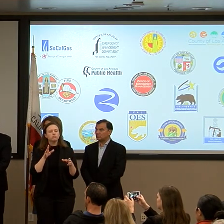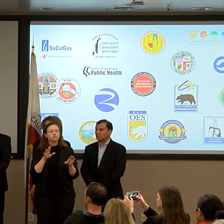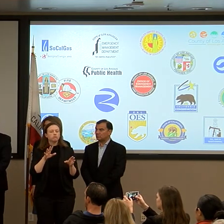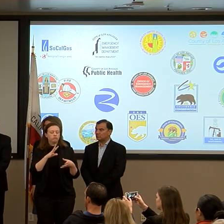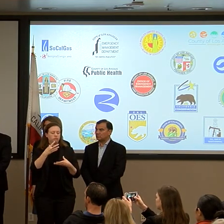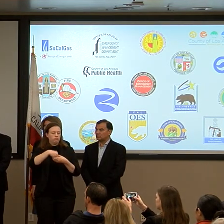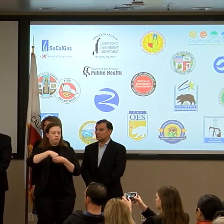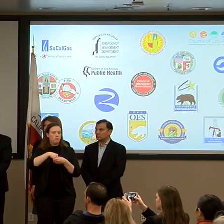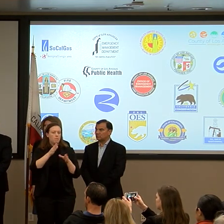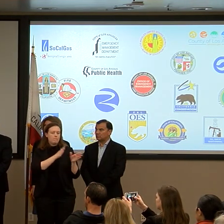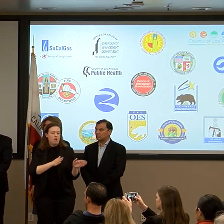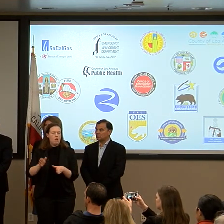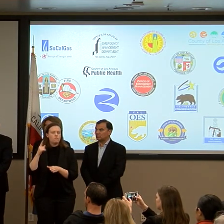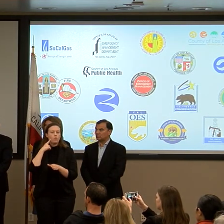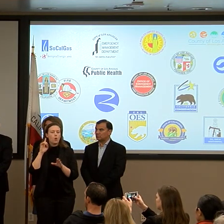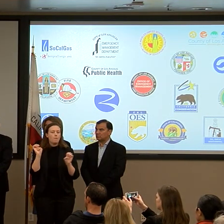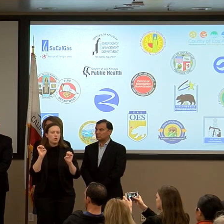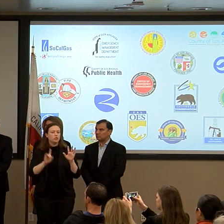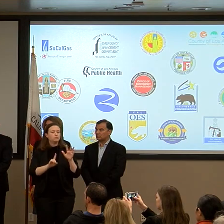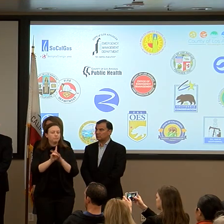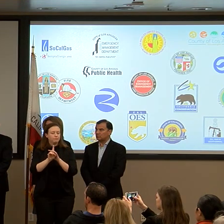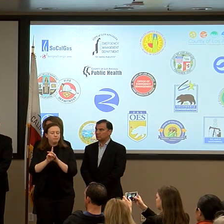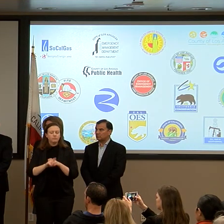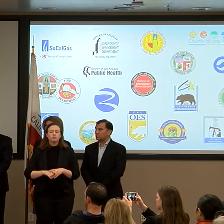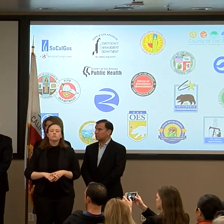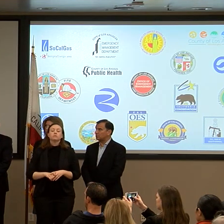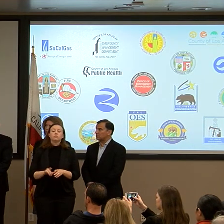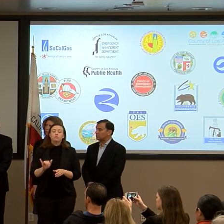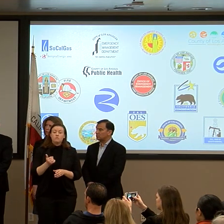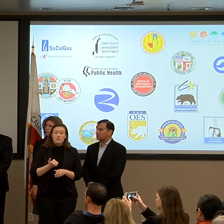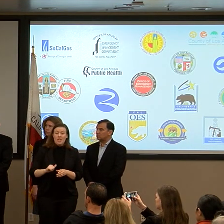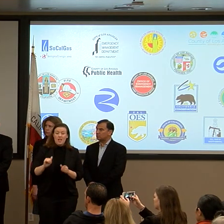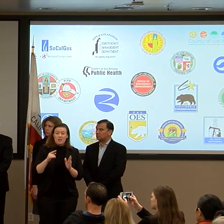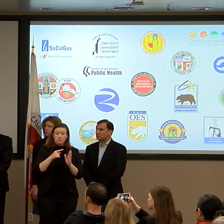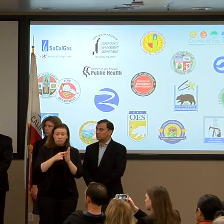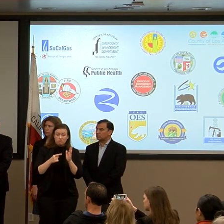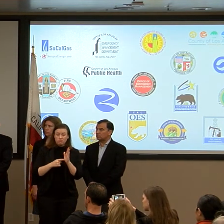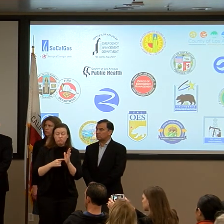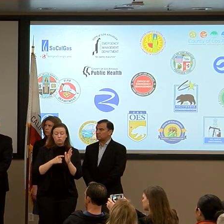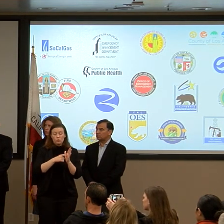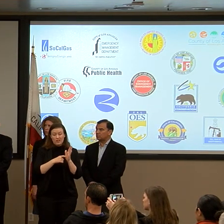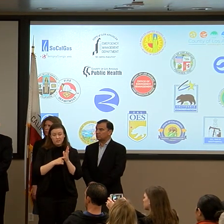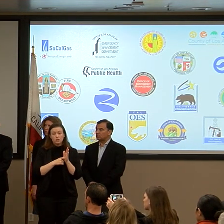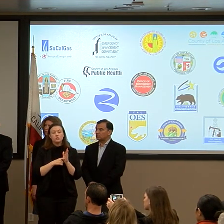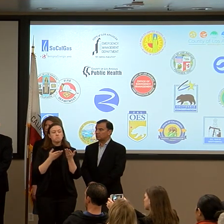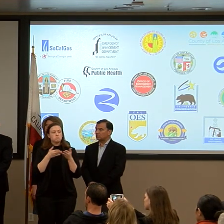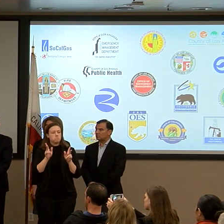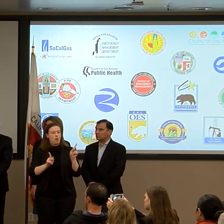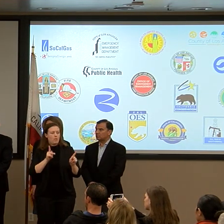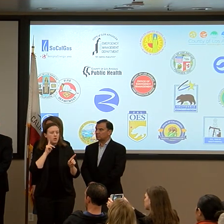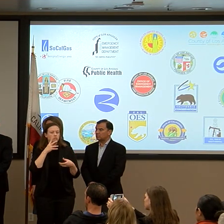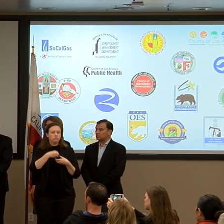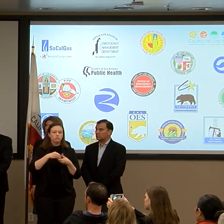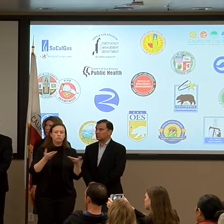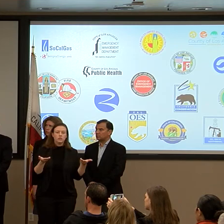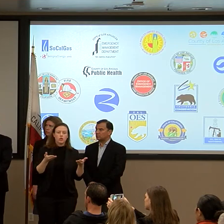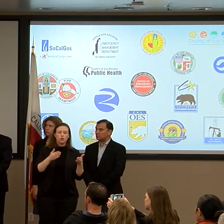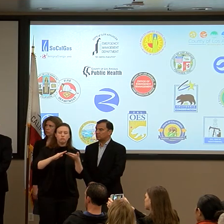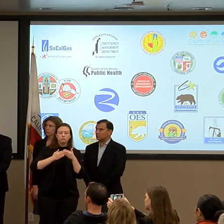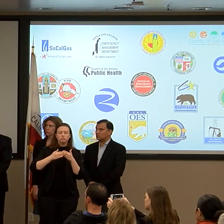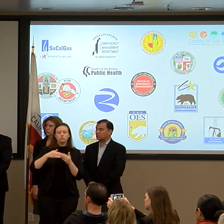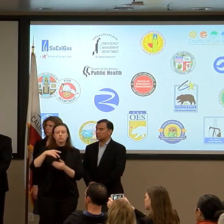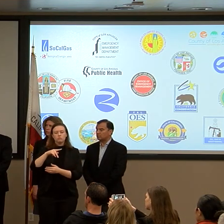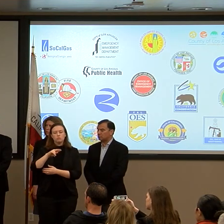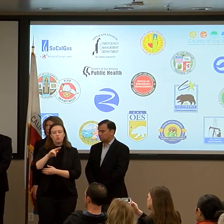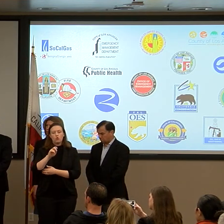planning. As with all regulations that the state develops, the public, including the communities here in and around Porter Ranch